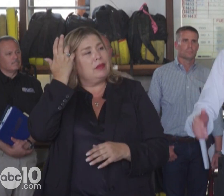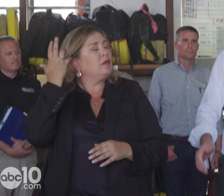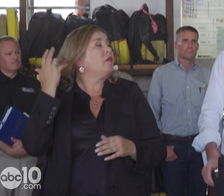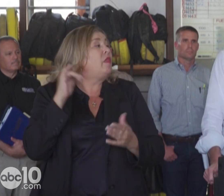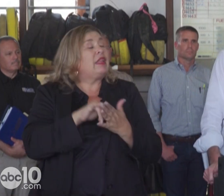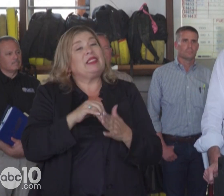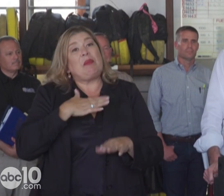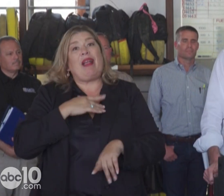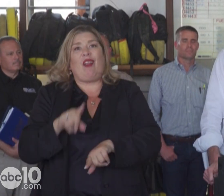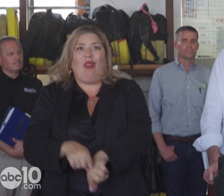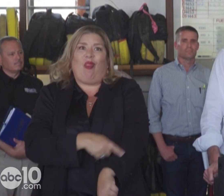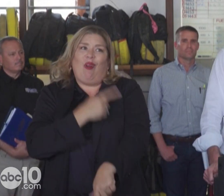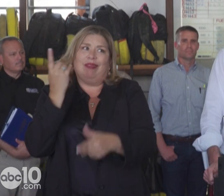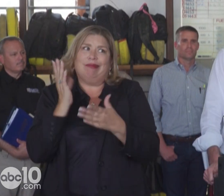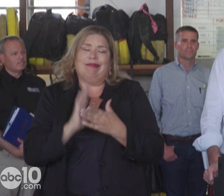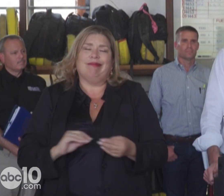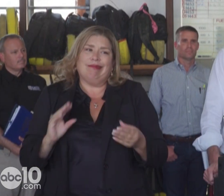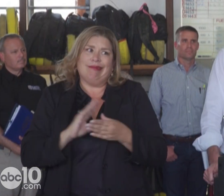my long-winded